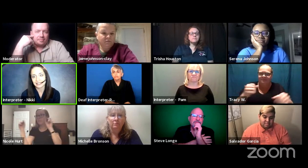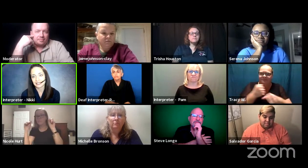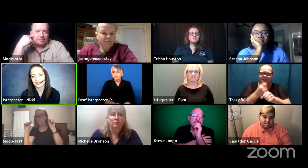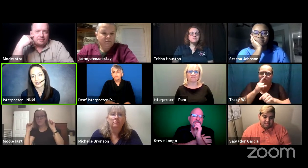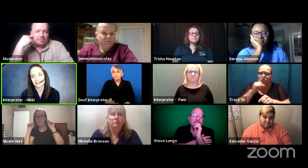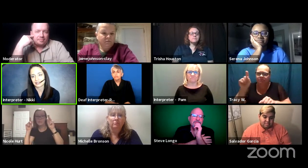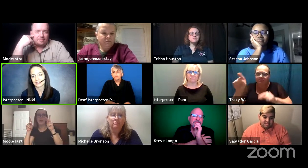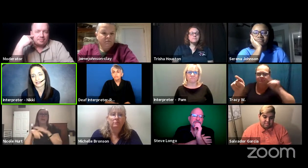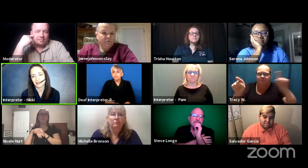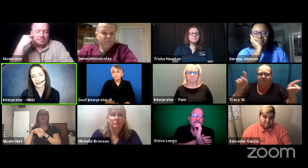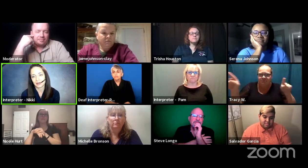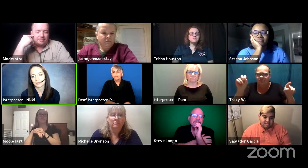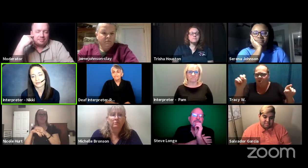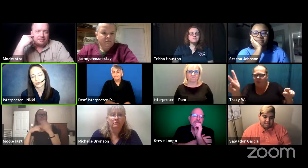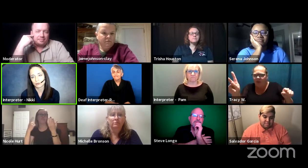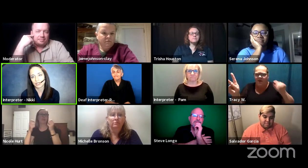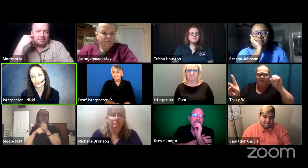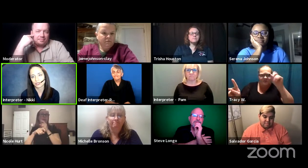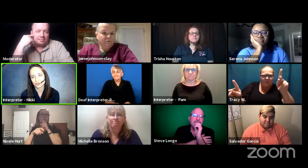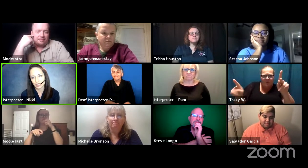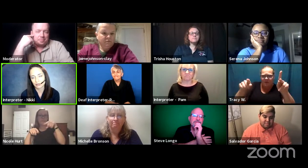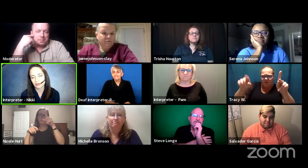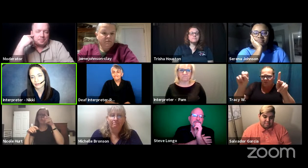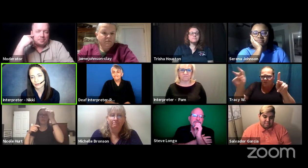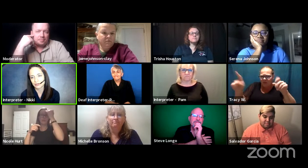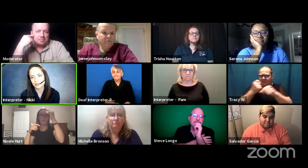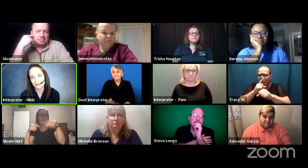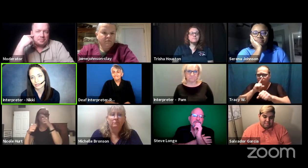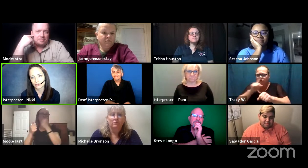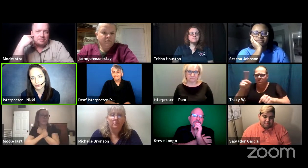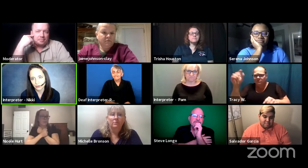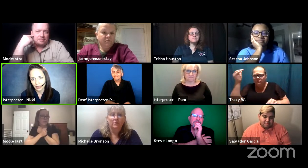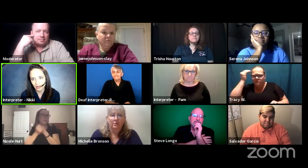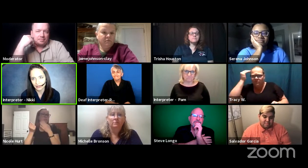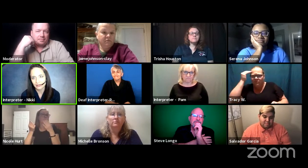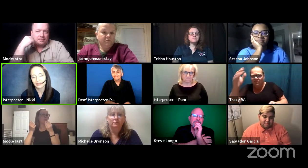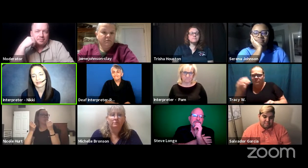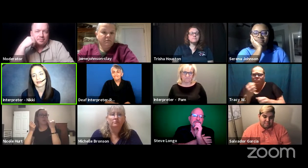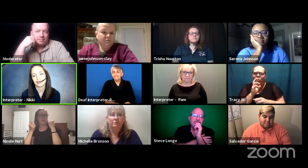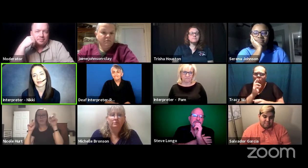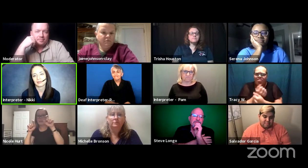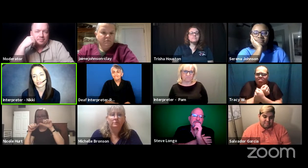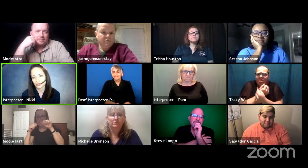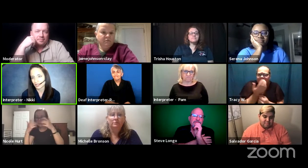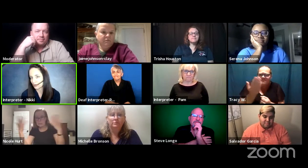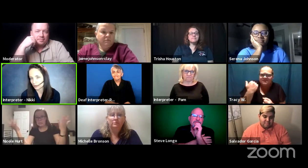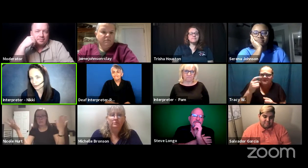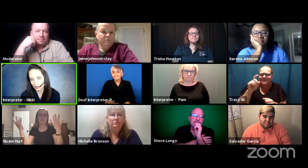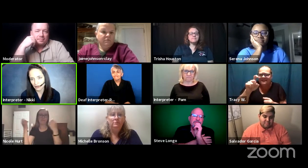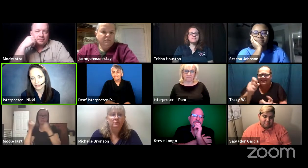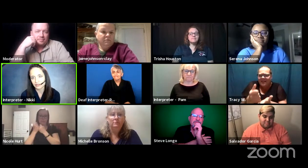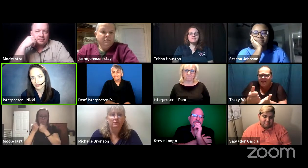isolated. And so make sure you check in with folks, make sure they're okay, make sure they know they're being thought of and